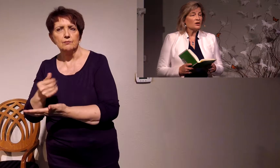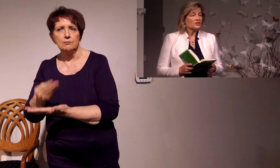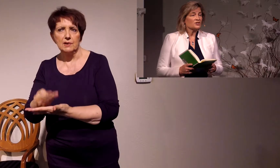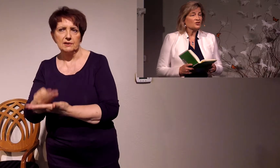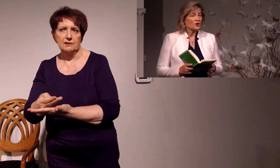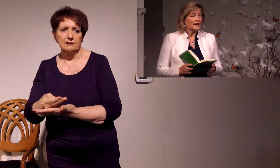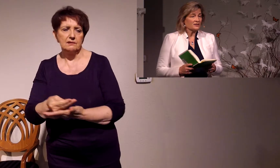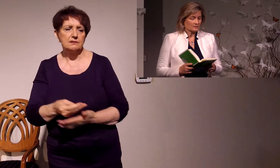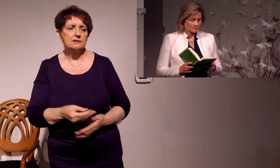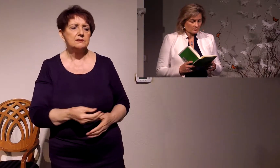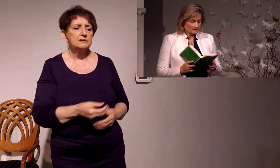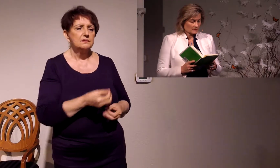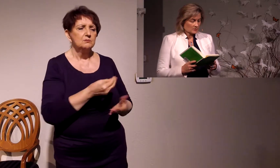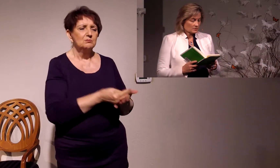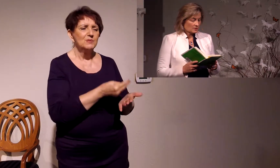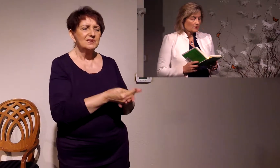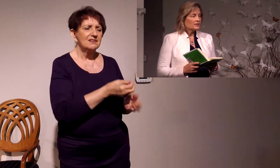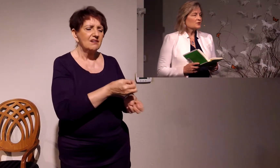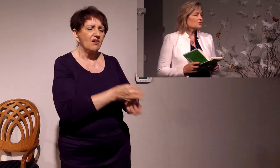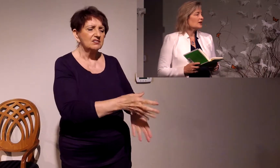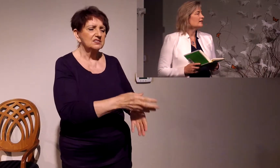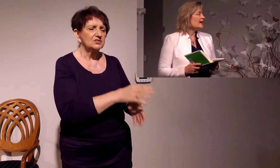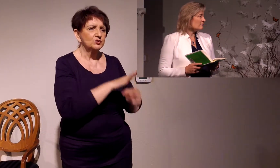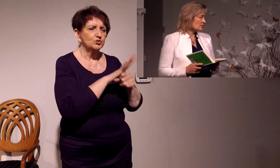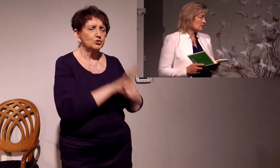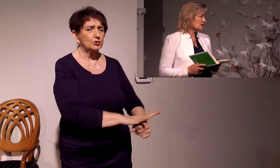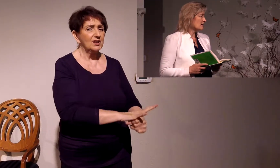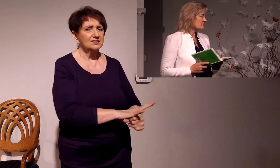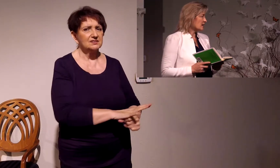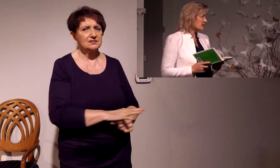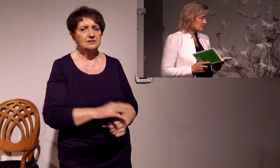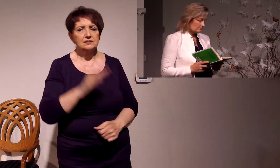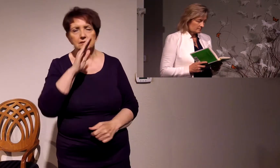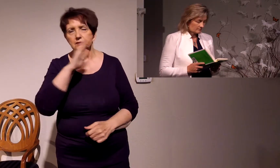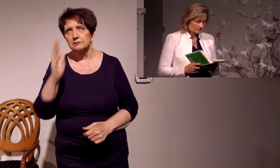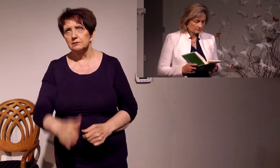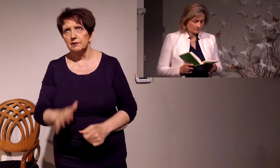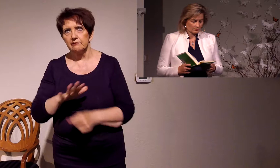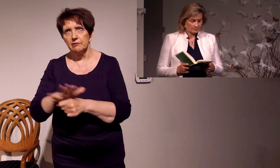Money causes stress. There's never enough money.